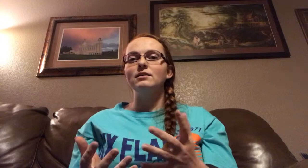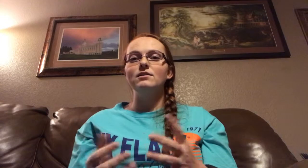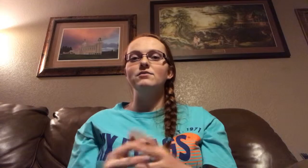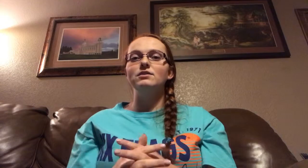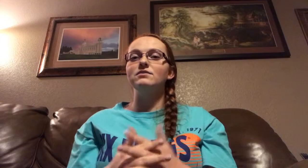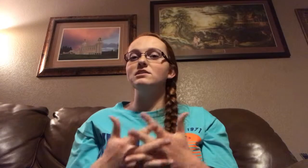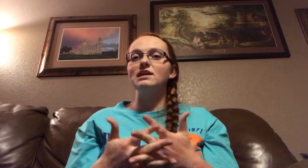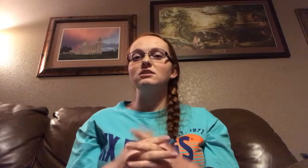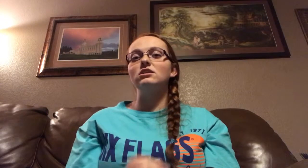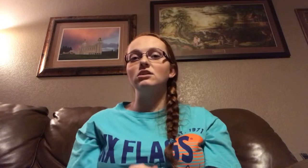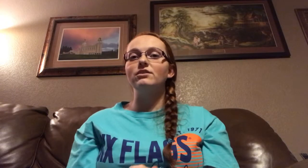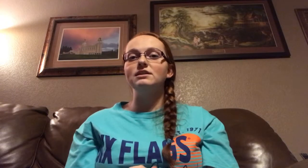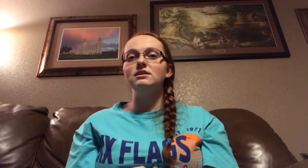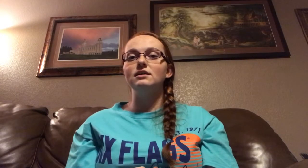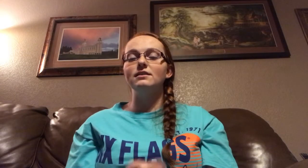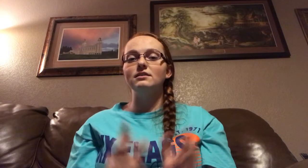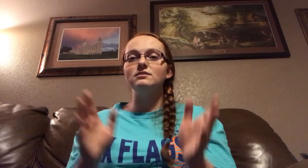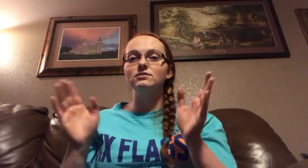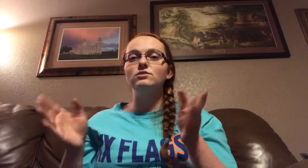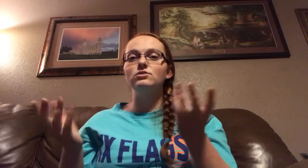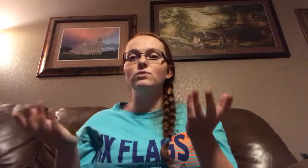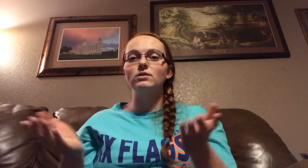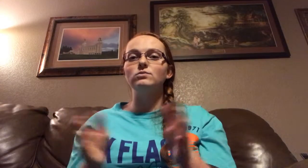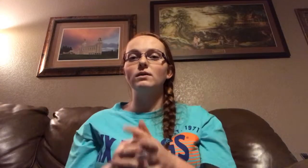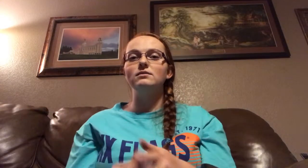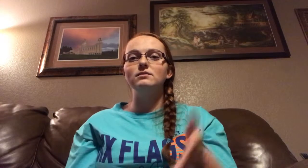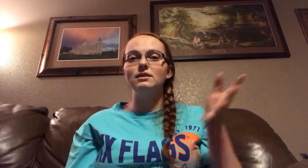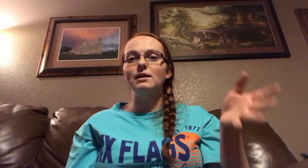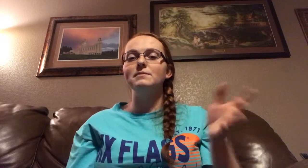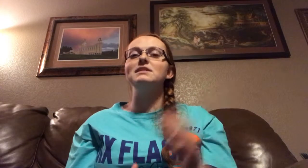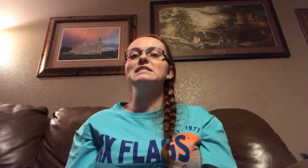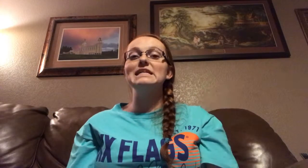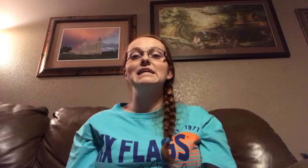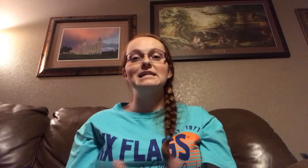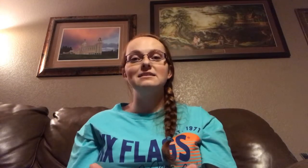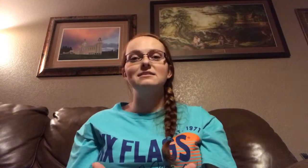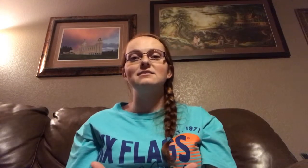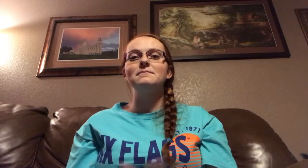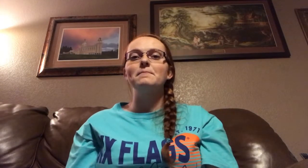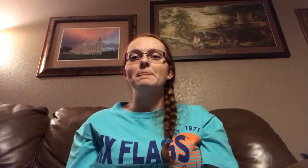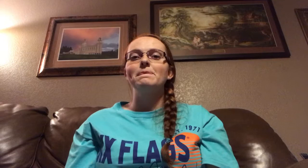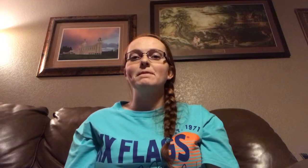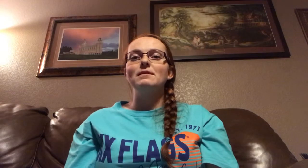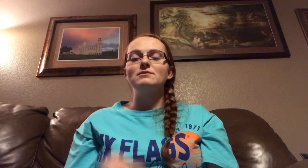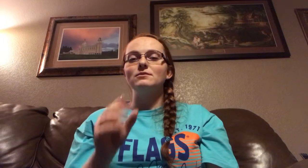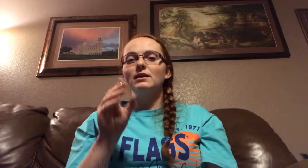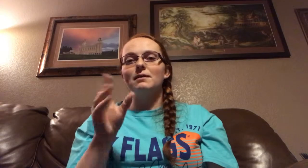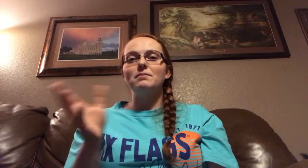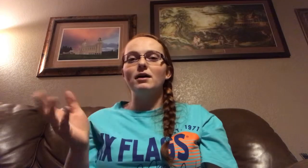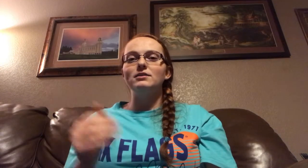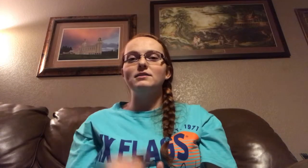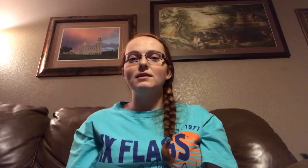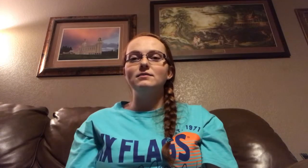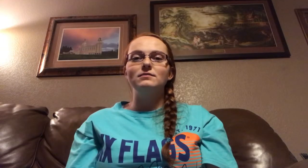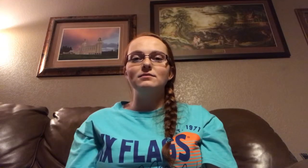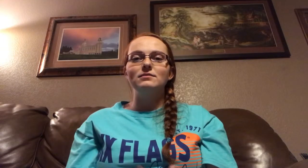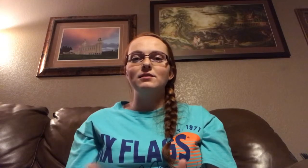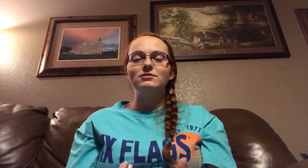if you live in Santa Clarita, that's what the name of the city is. So like a pause, like there's not a